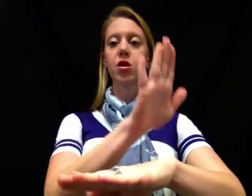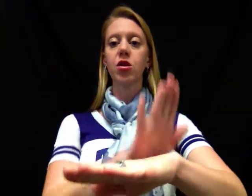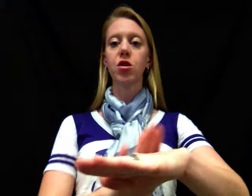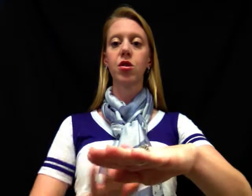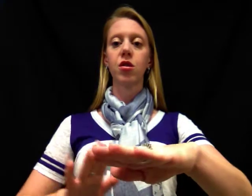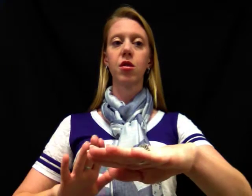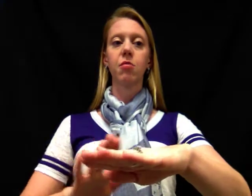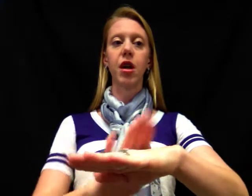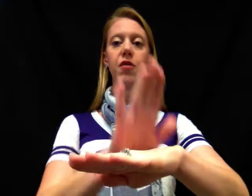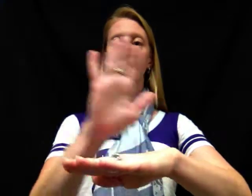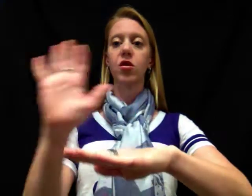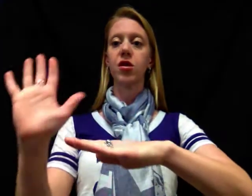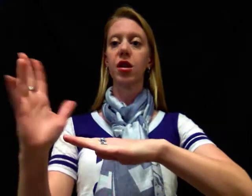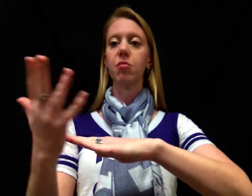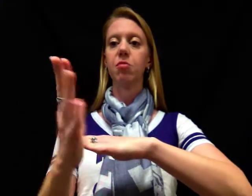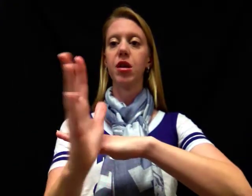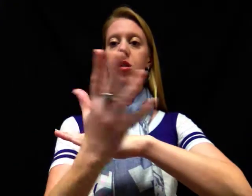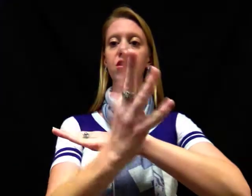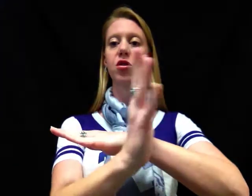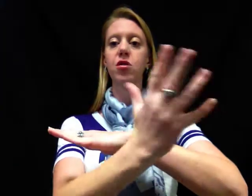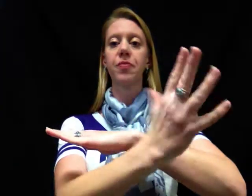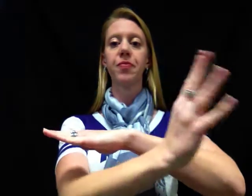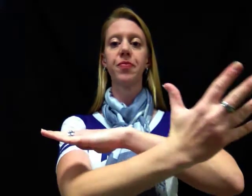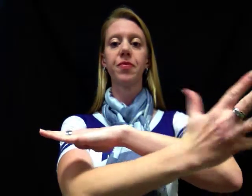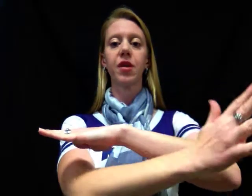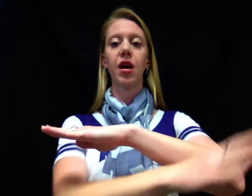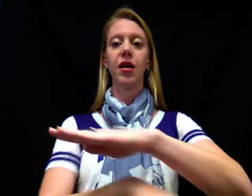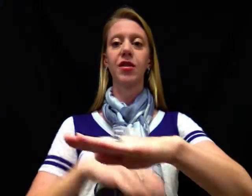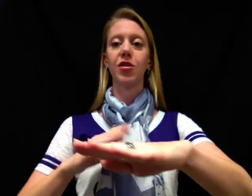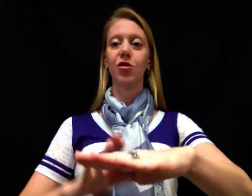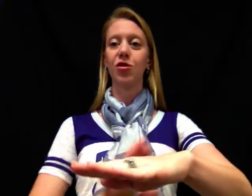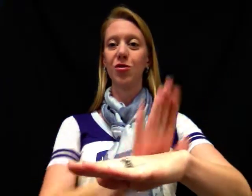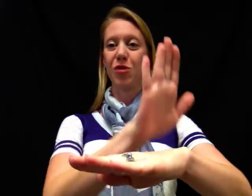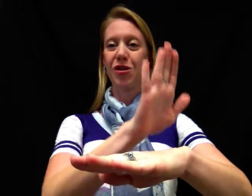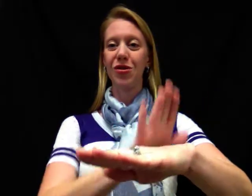Beach, but I've also seen beach. I tend to use beach.